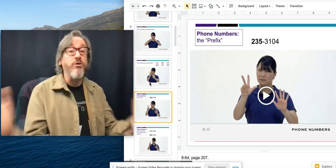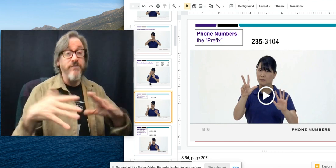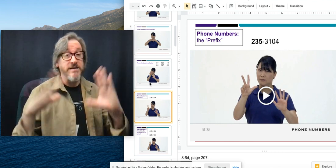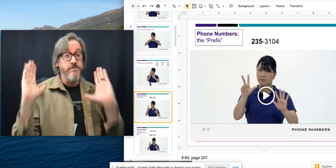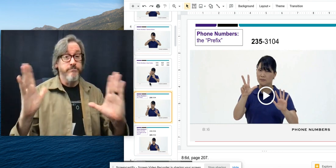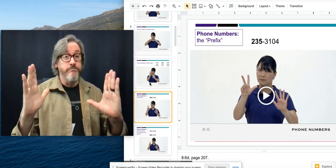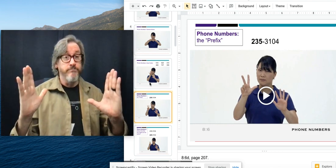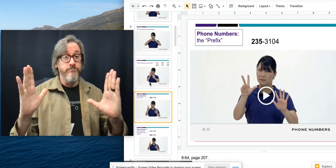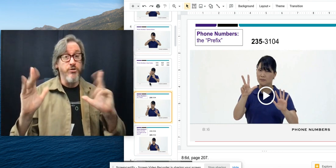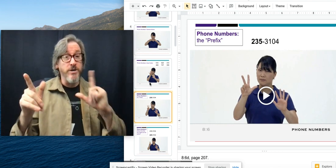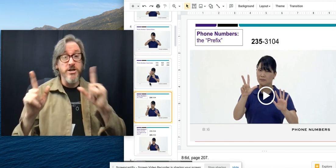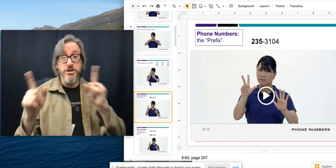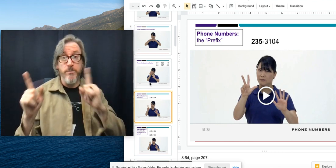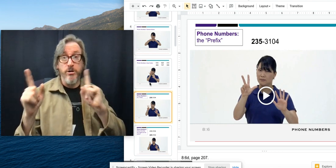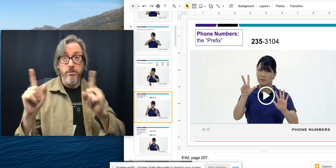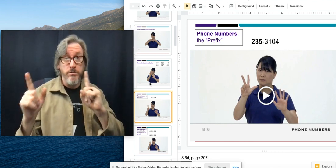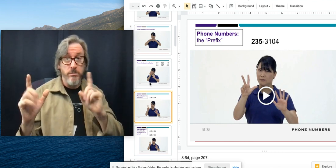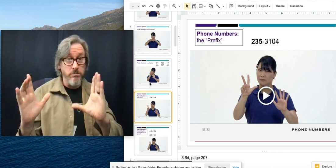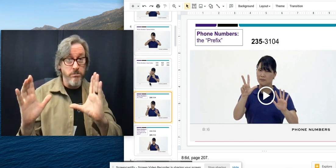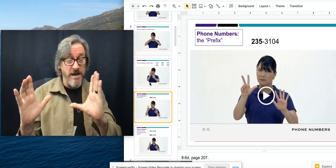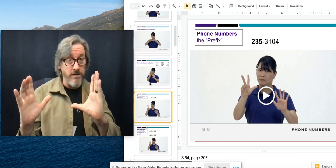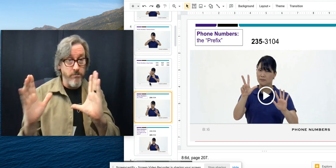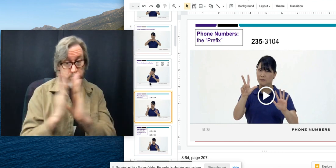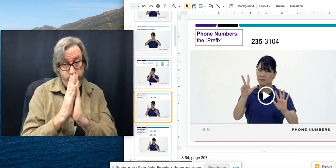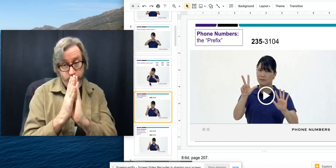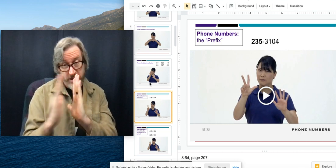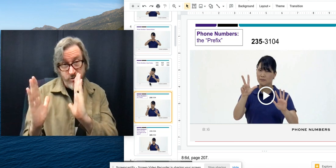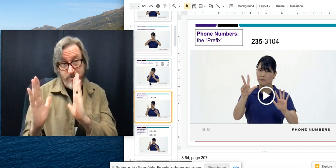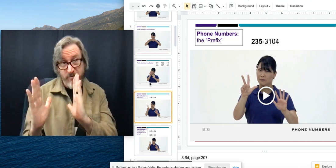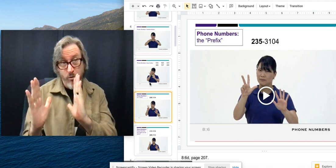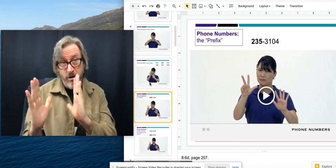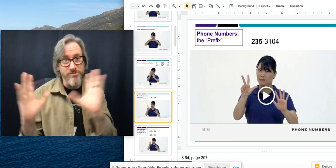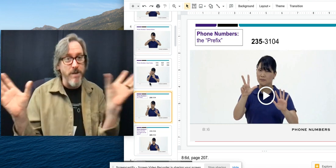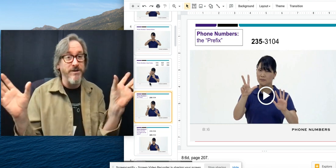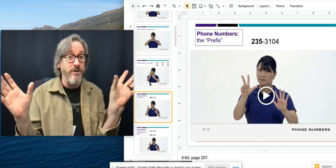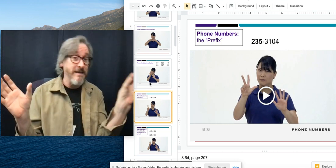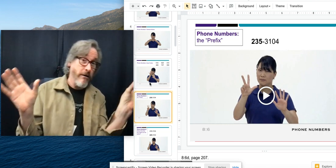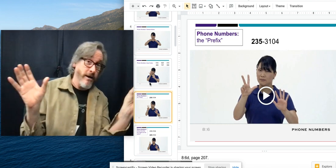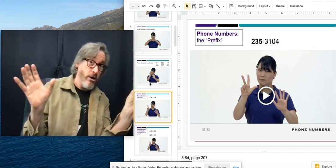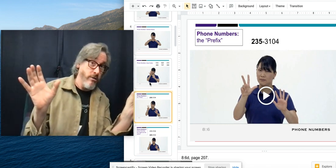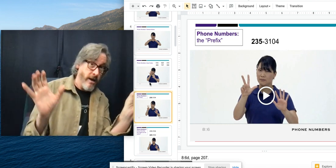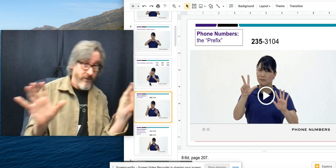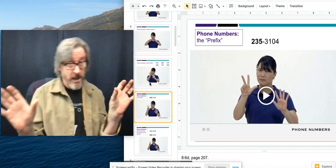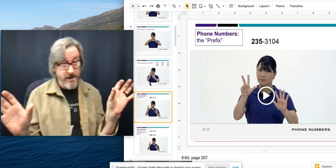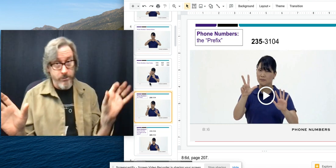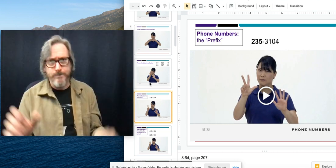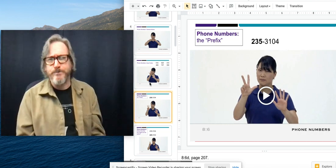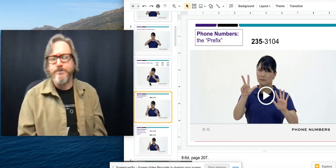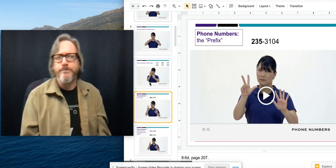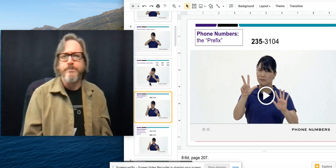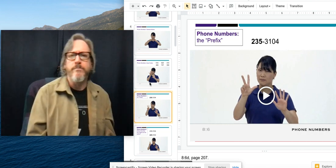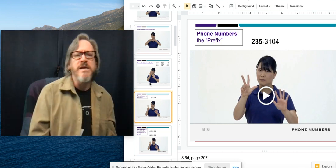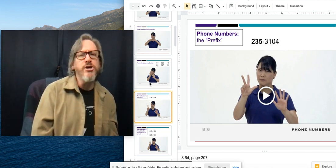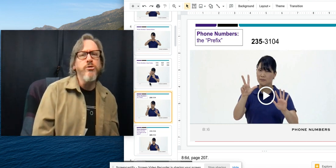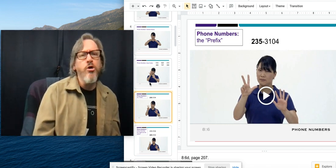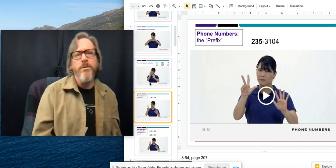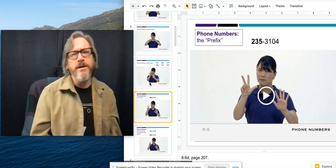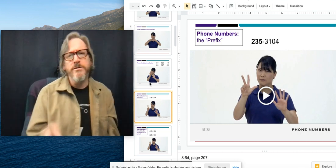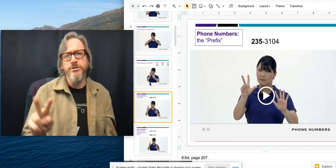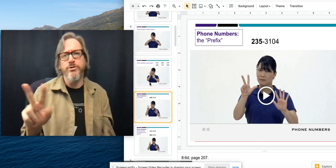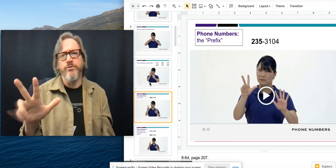Now the prefix, the 3-digit number that is right between the area code and the line number.